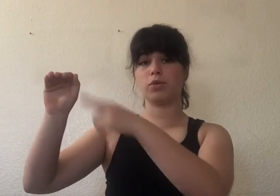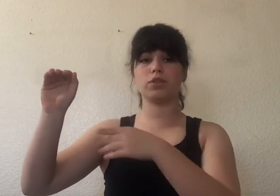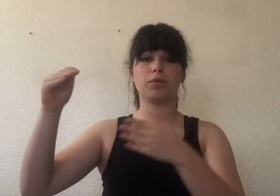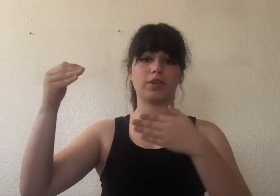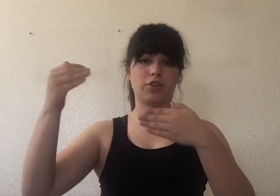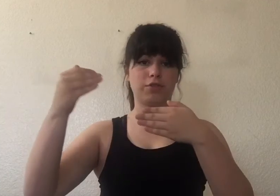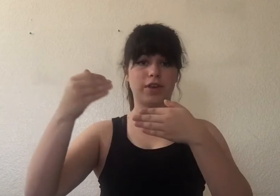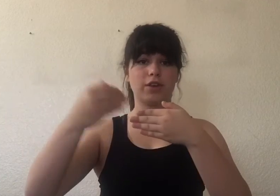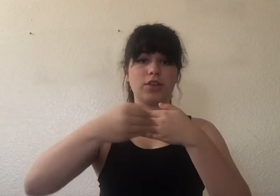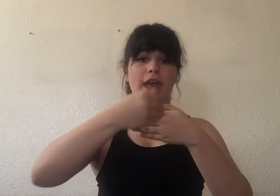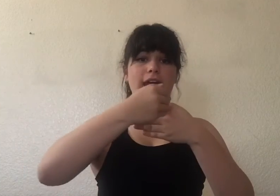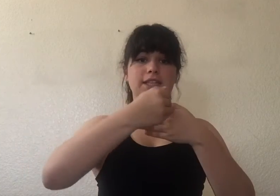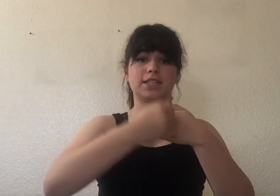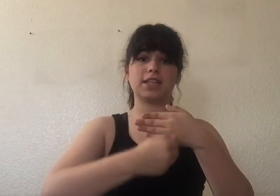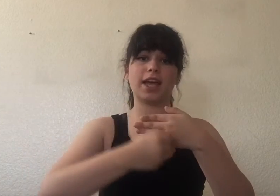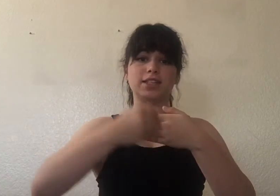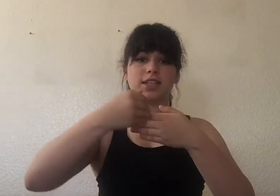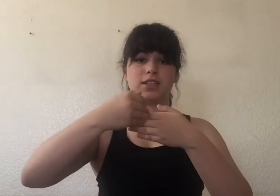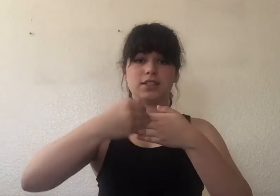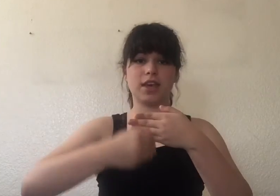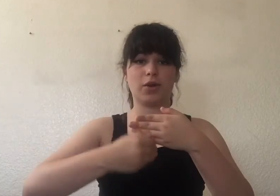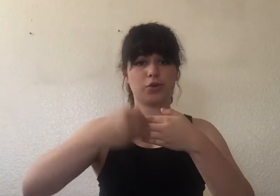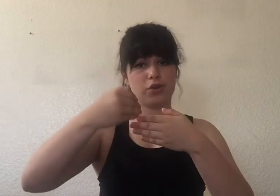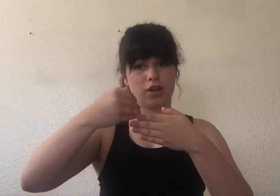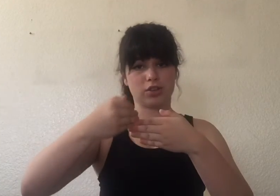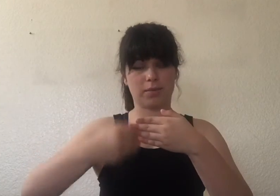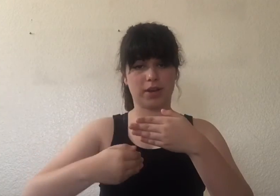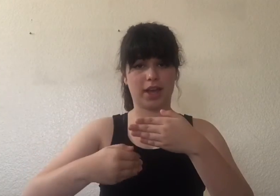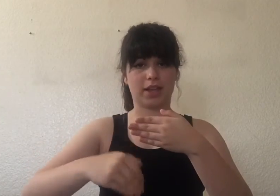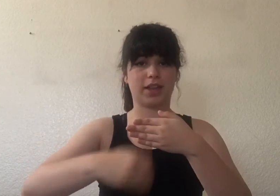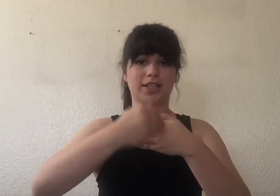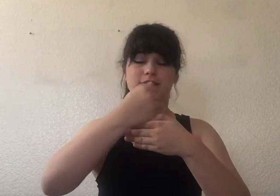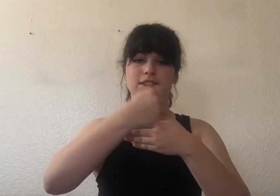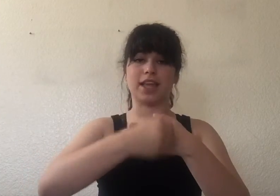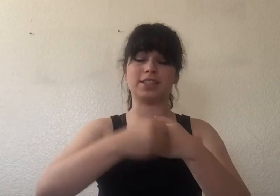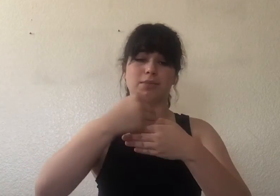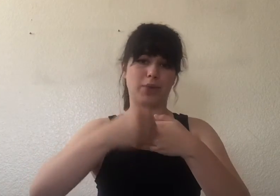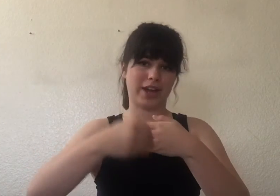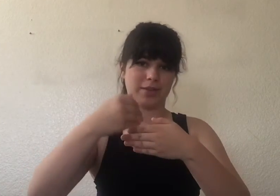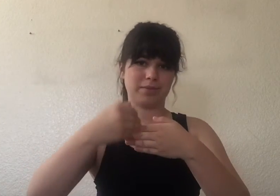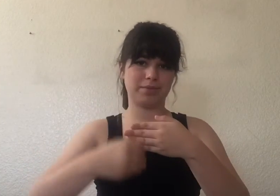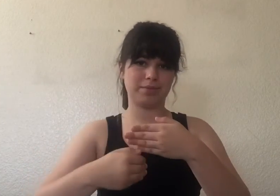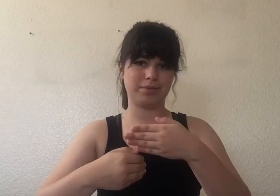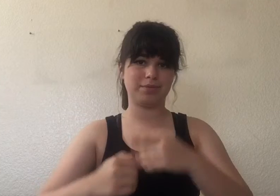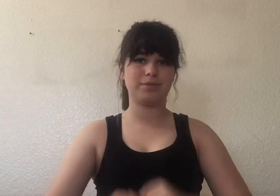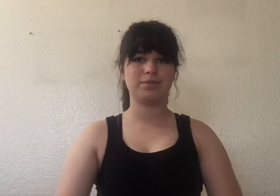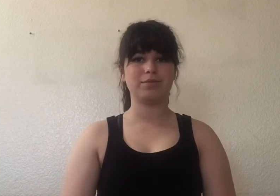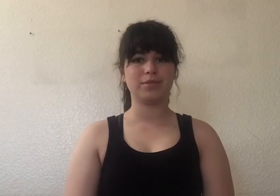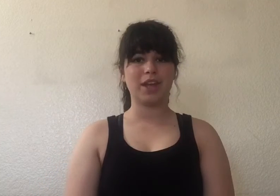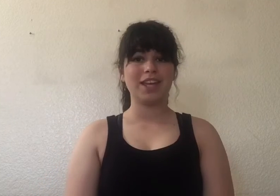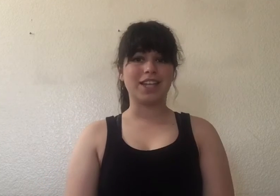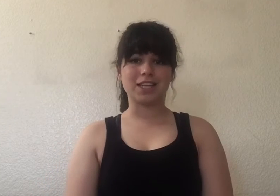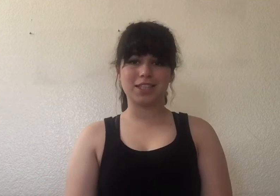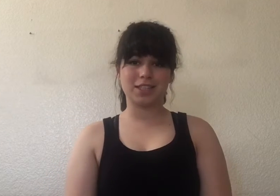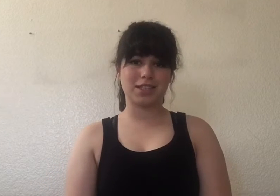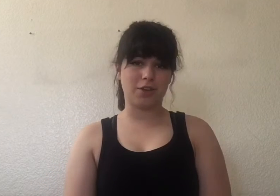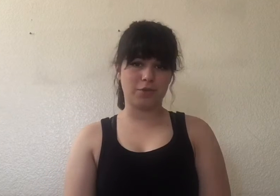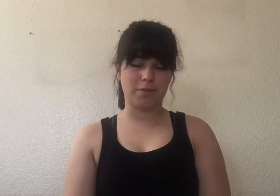towards the rest of your fingers and slicing down your non-dominant hand like slicing bread. Next is the sign for